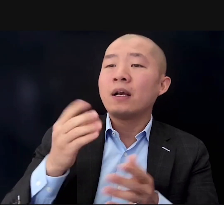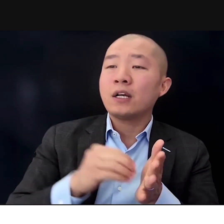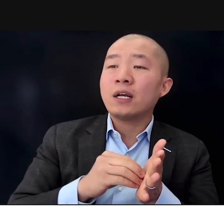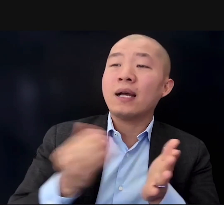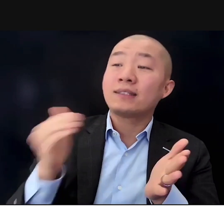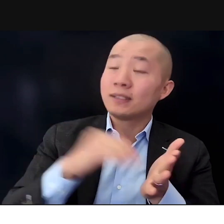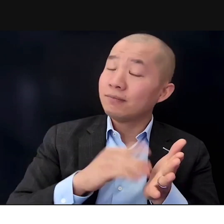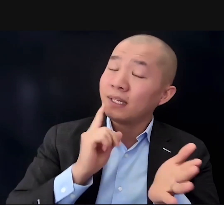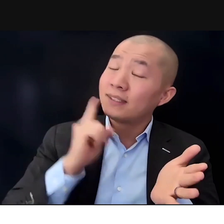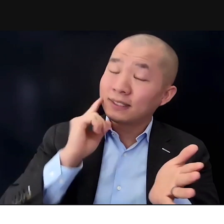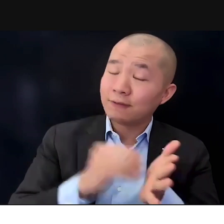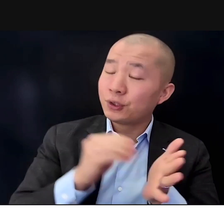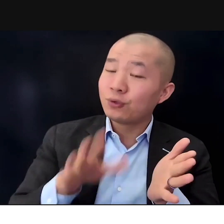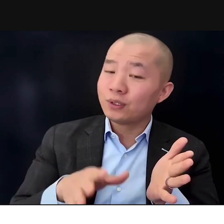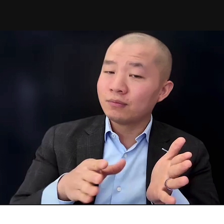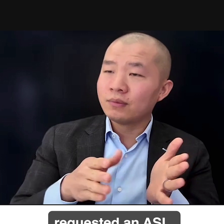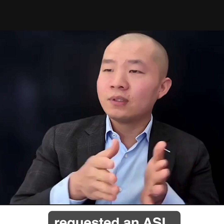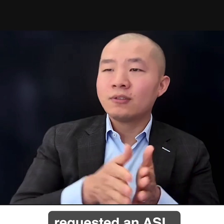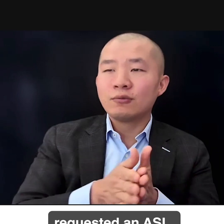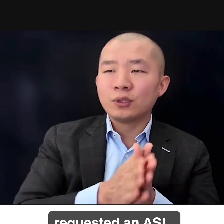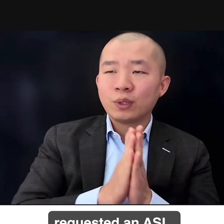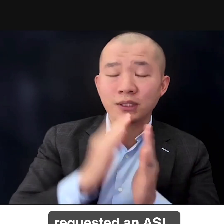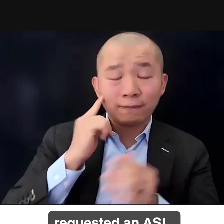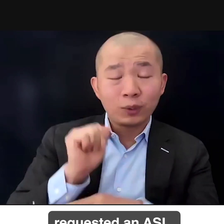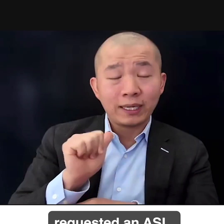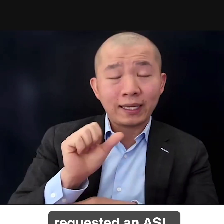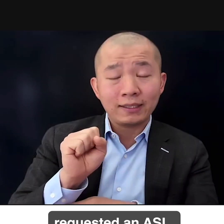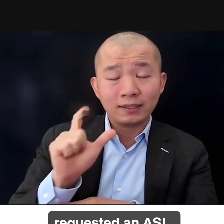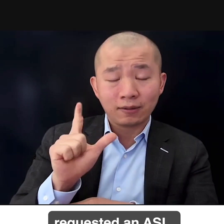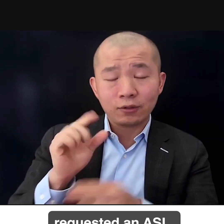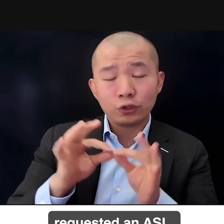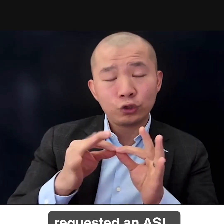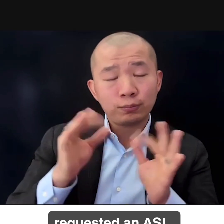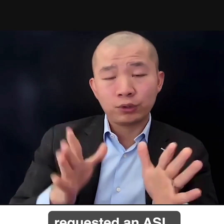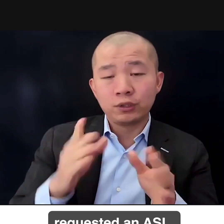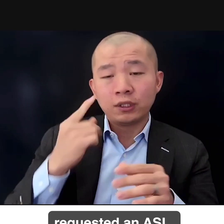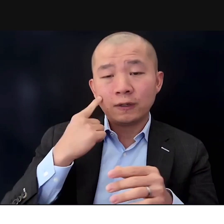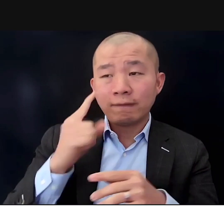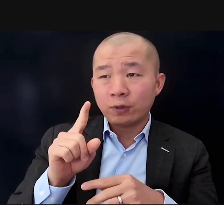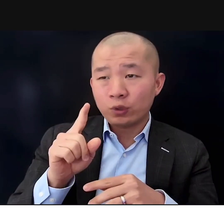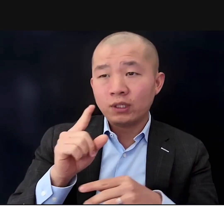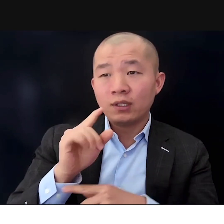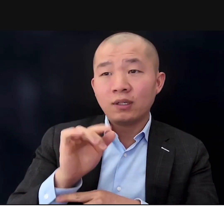again, a deaf student had requested an ASL interpreter for, oddly